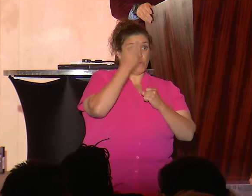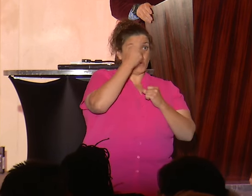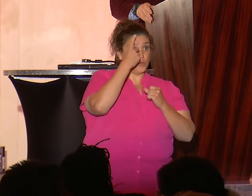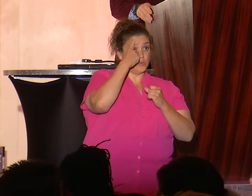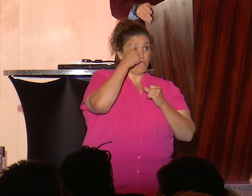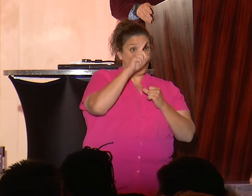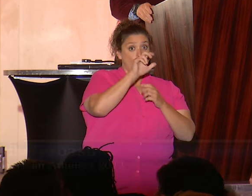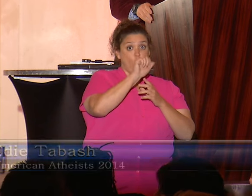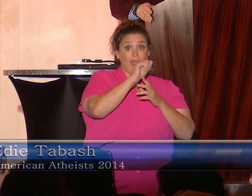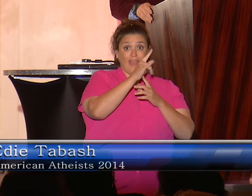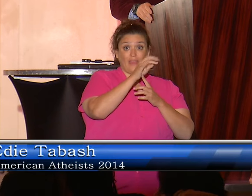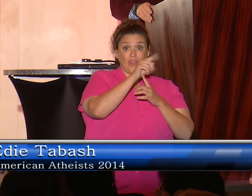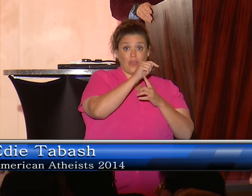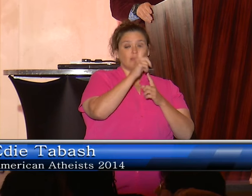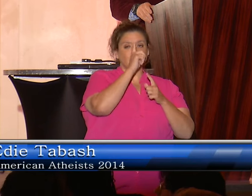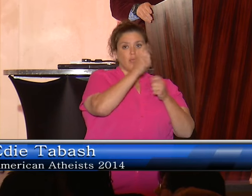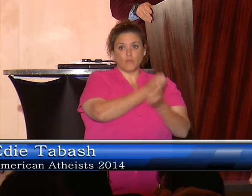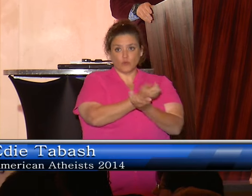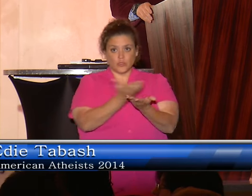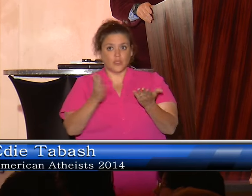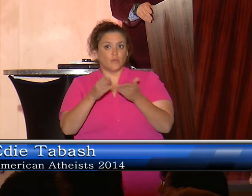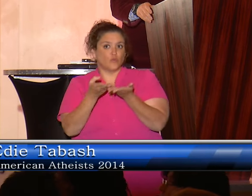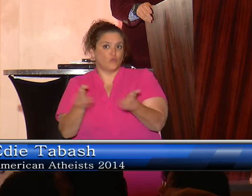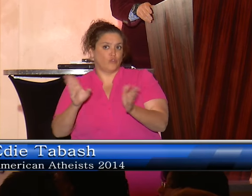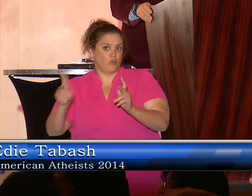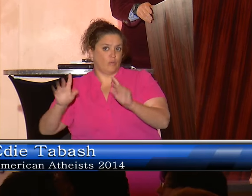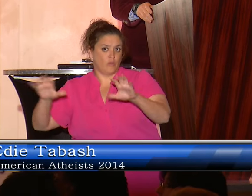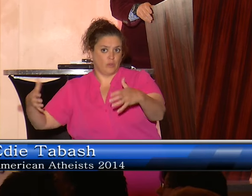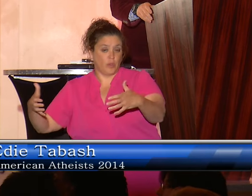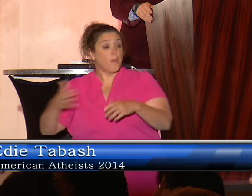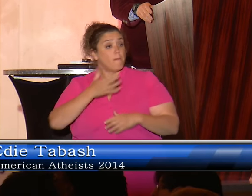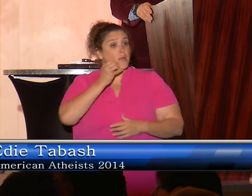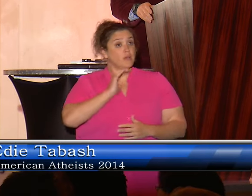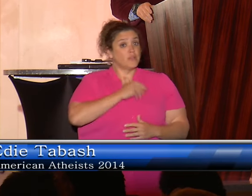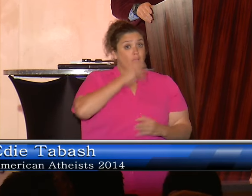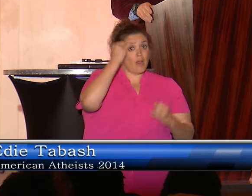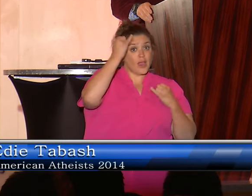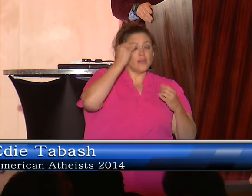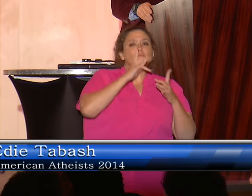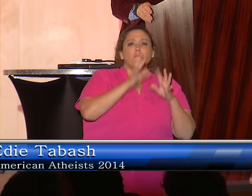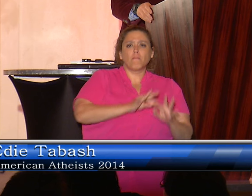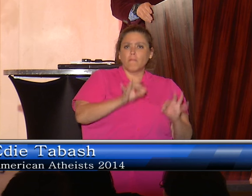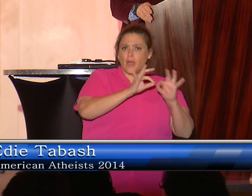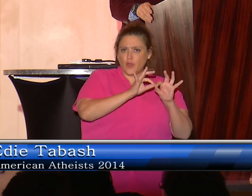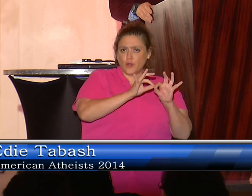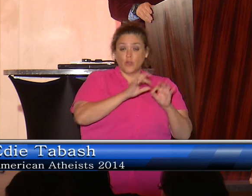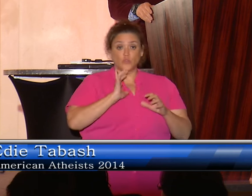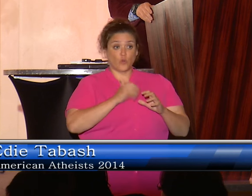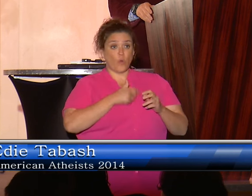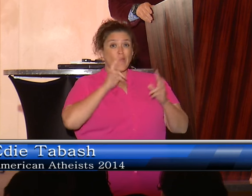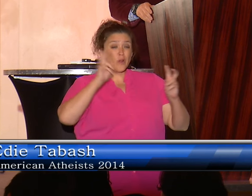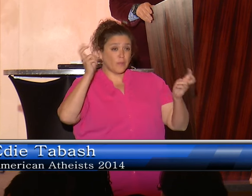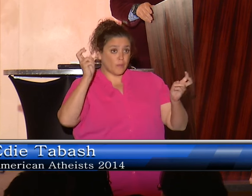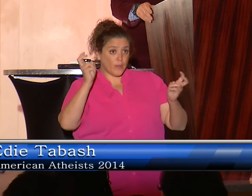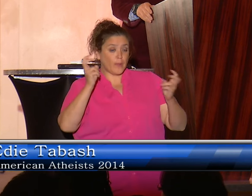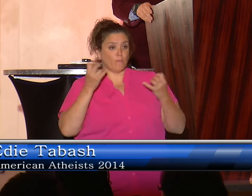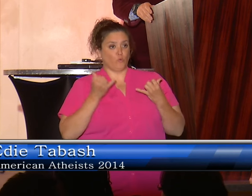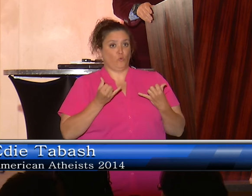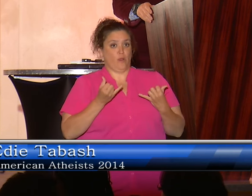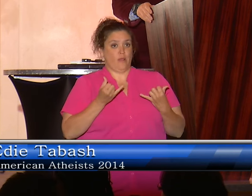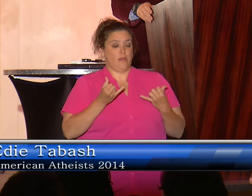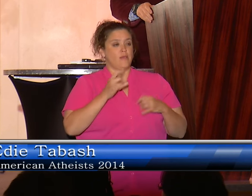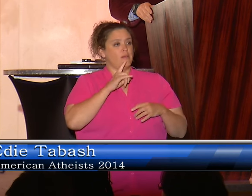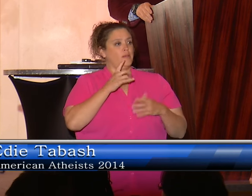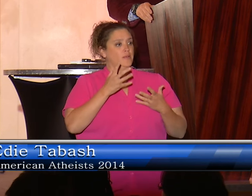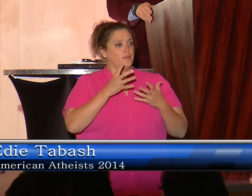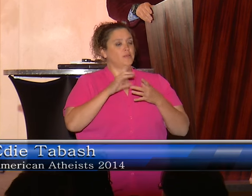general public. And because ideas matter. And so our theme today